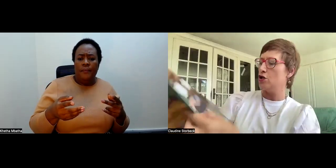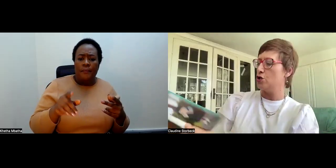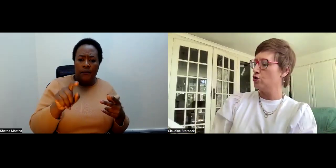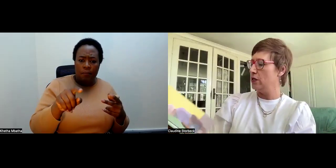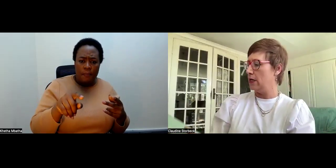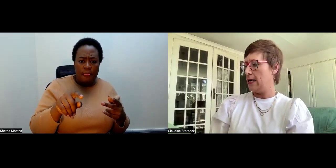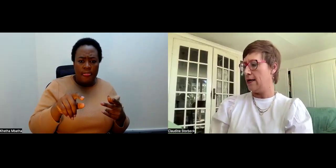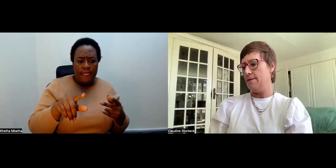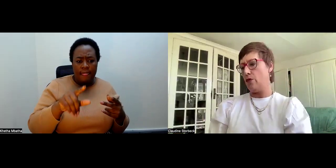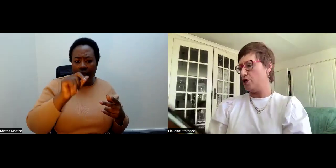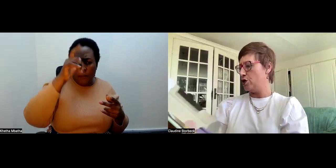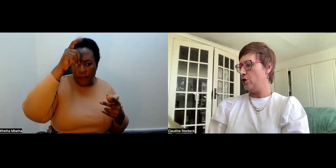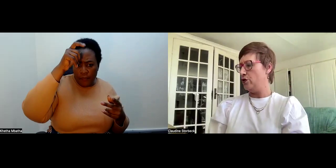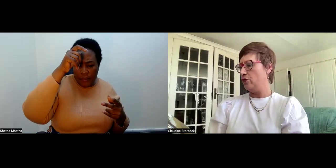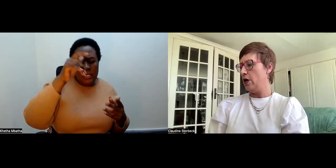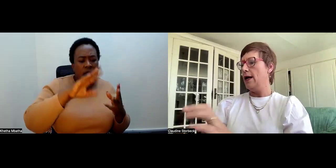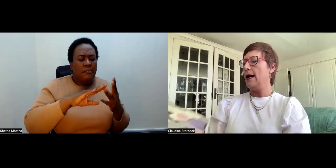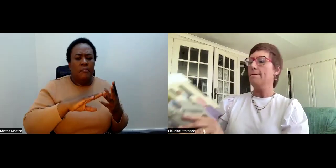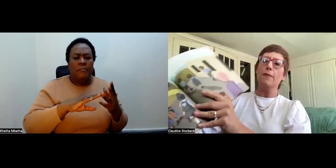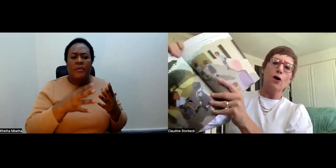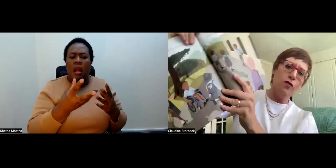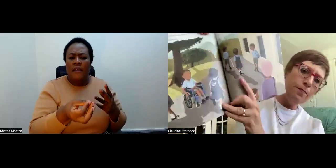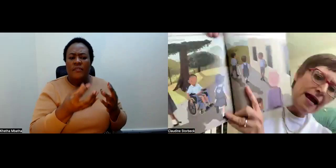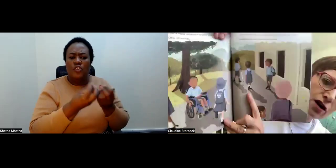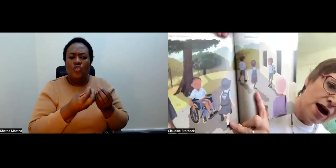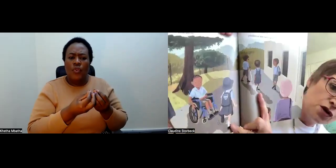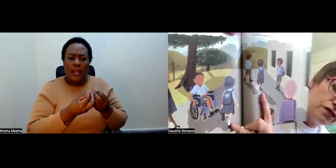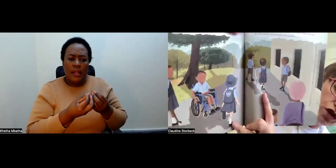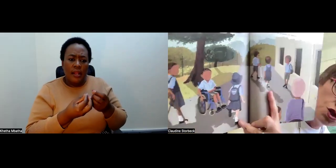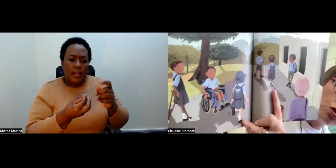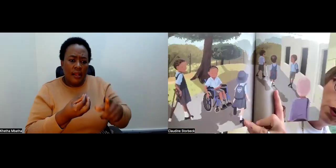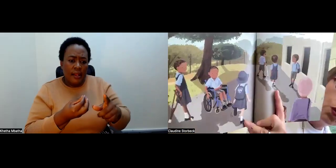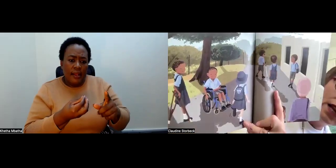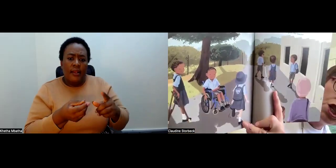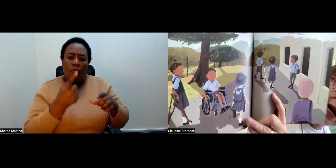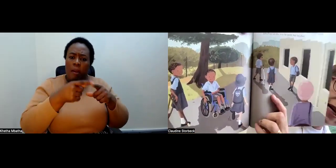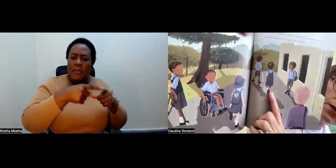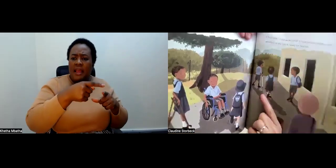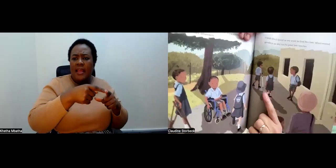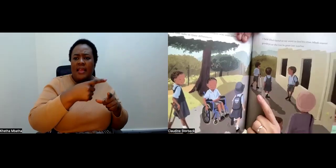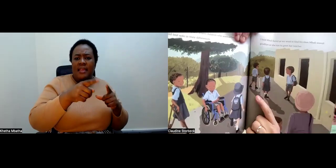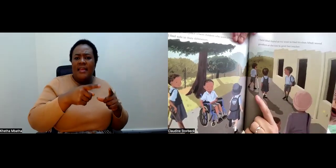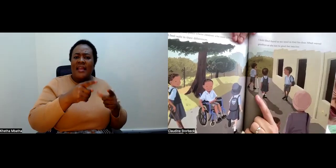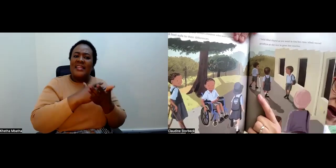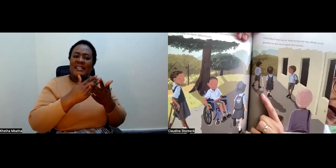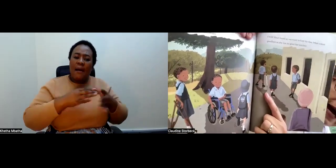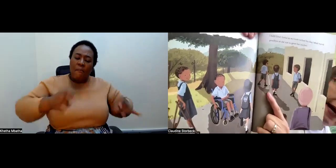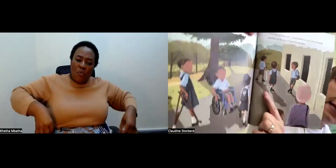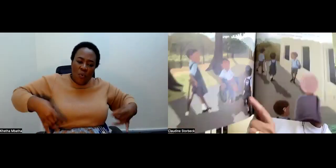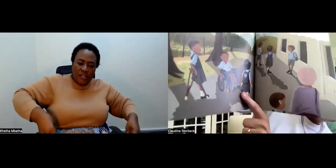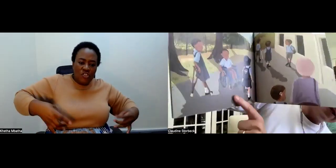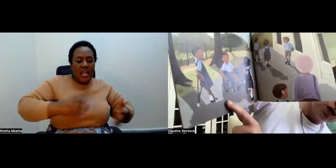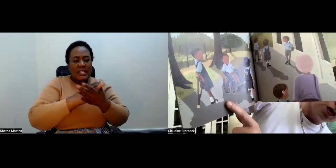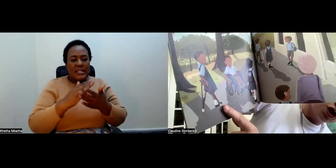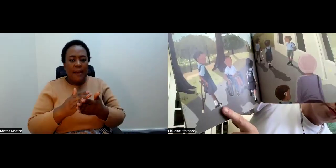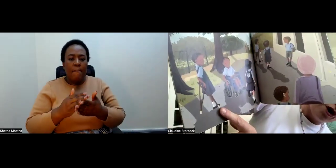I've got children, I want to show you on the playground. We've got children in wheelchairs. We've got children with